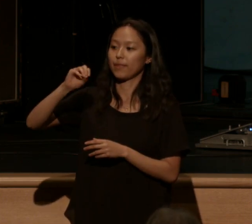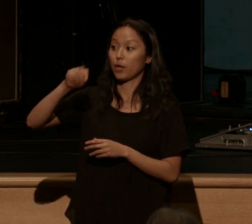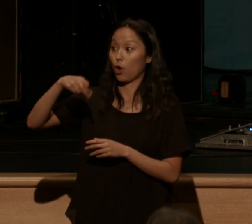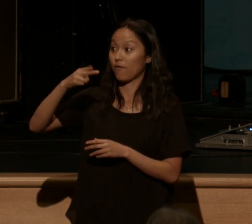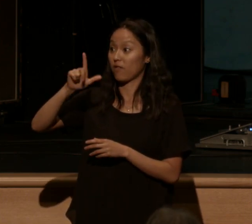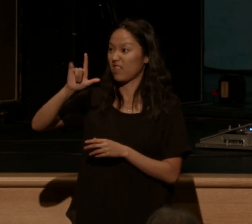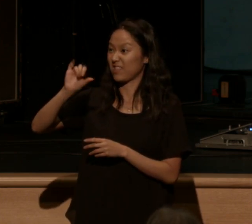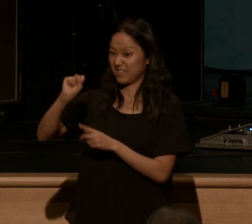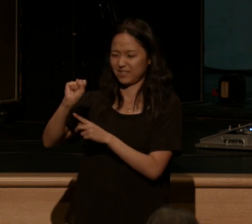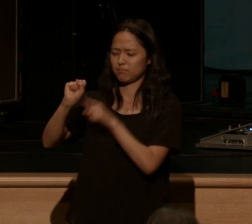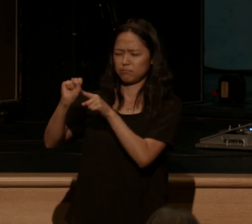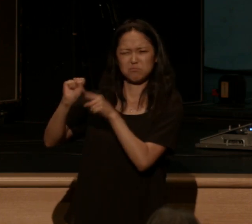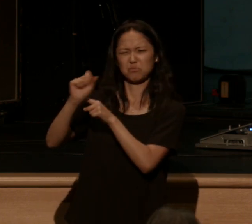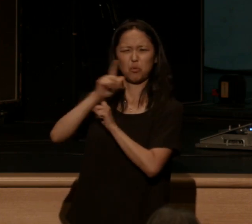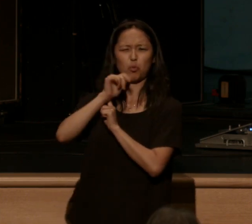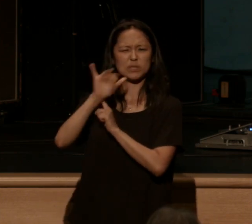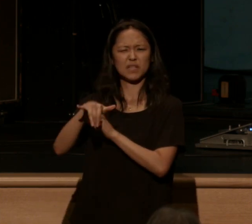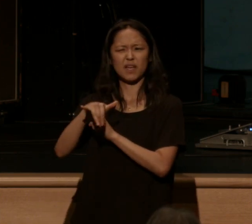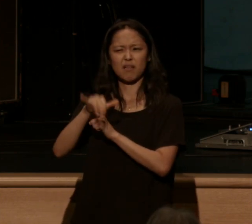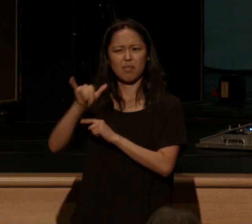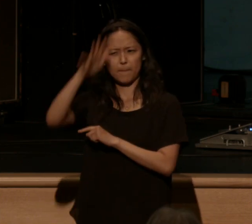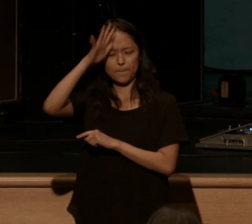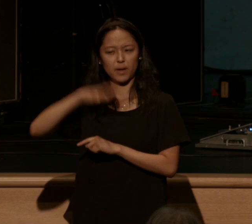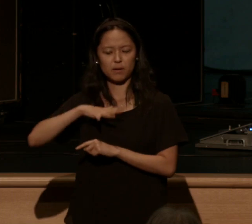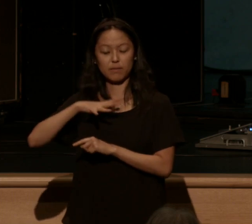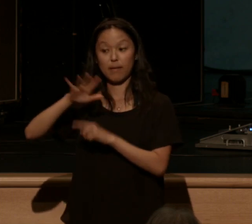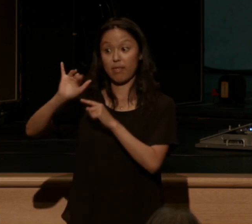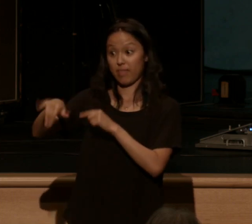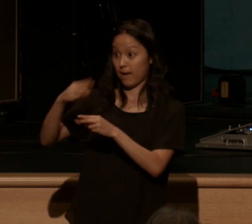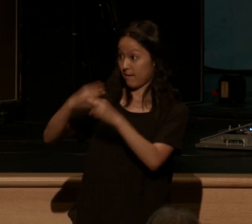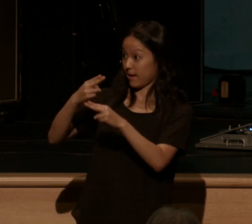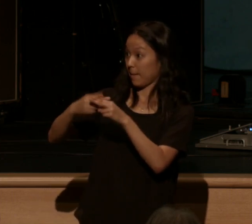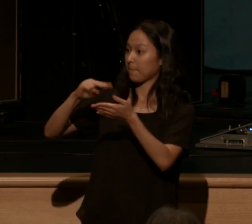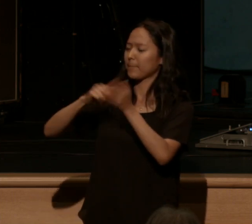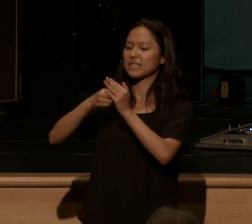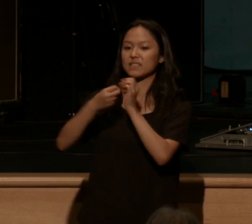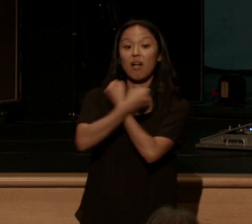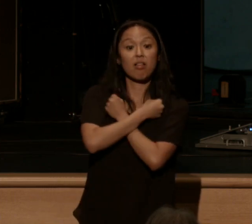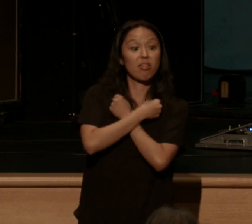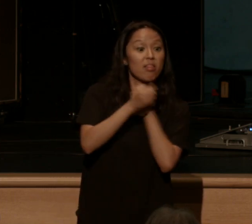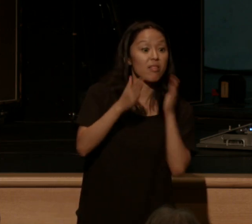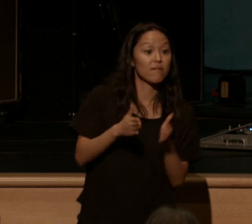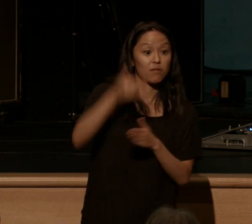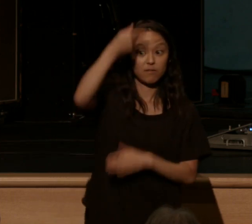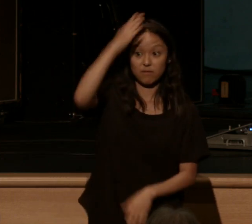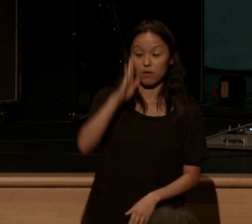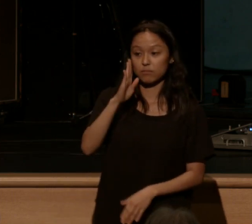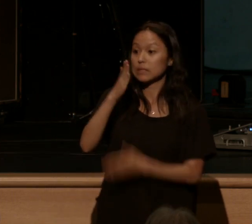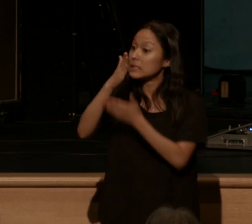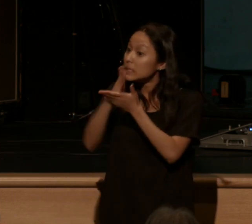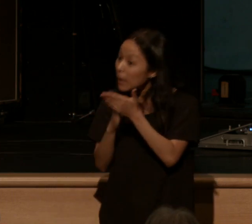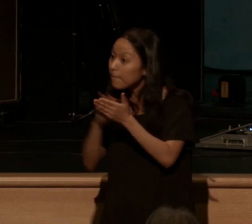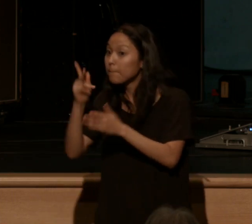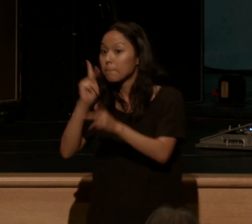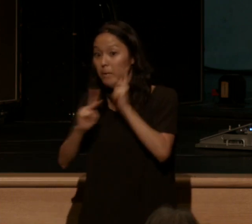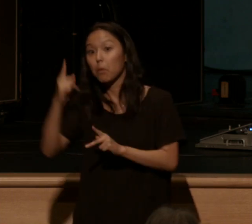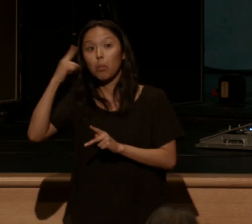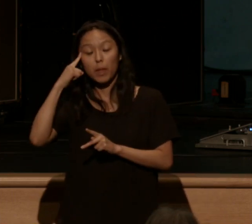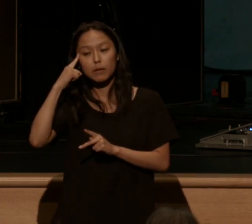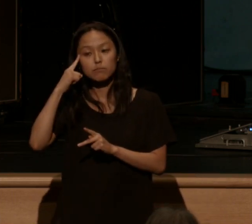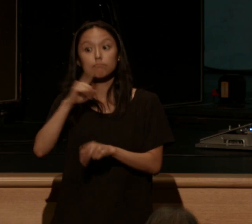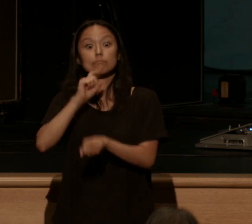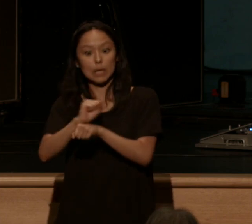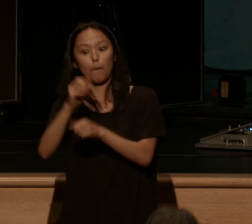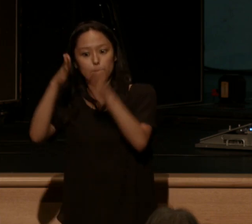Now who's Theophilus? Theophilus, the name means lover of God. Some commentators believe it's an actual person, and it most likely is,